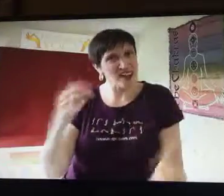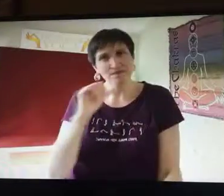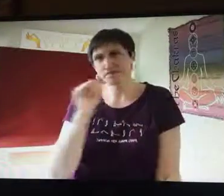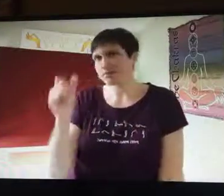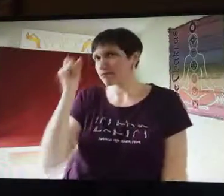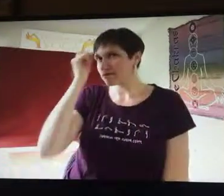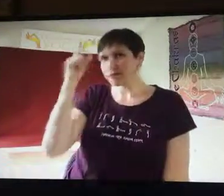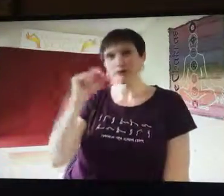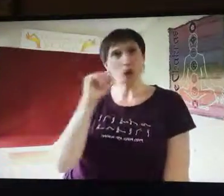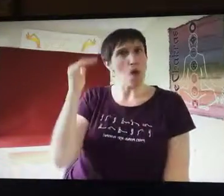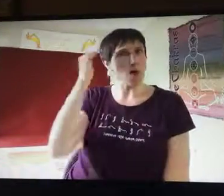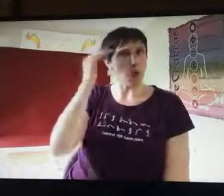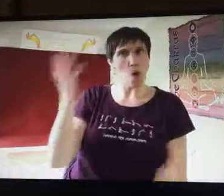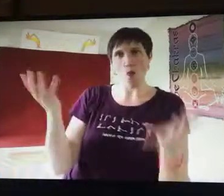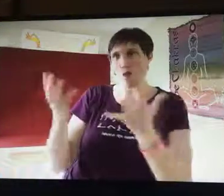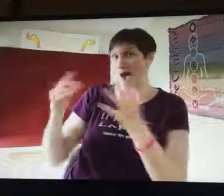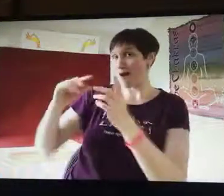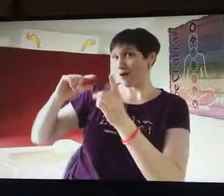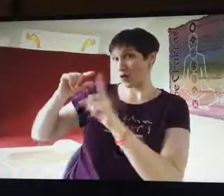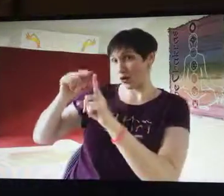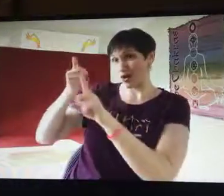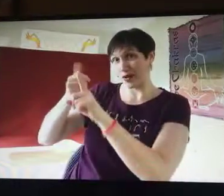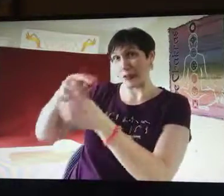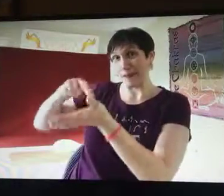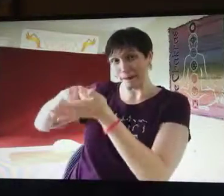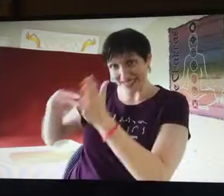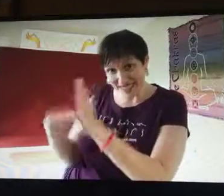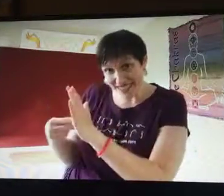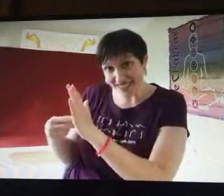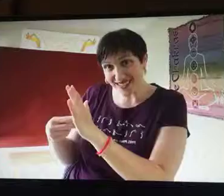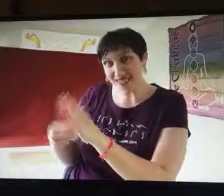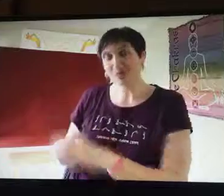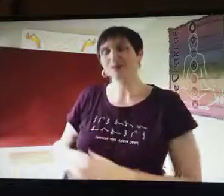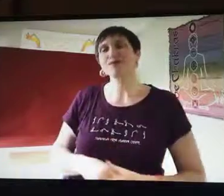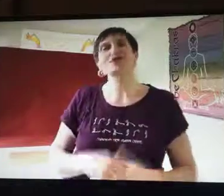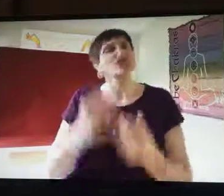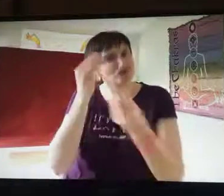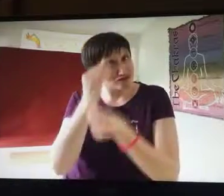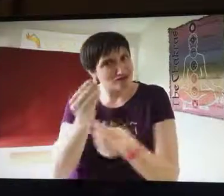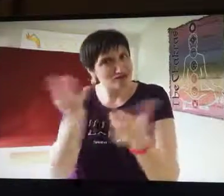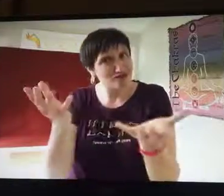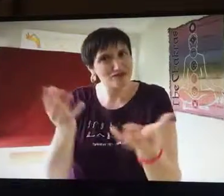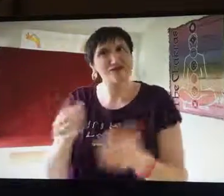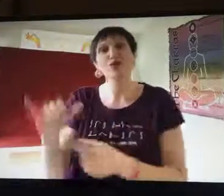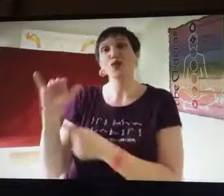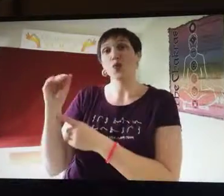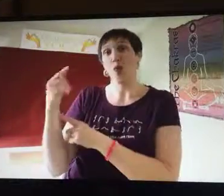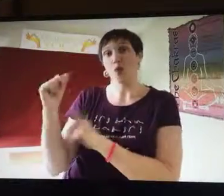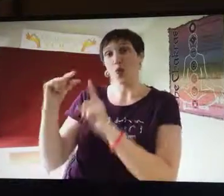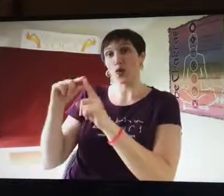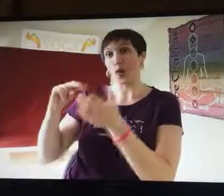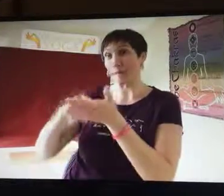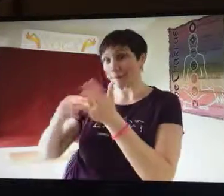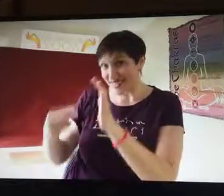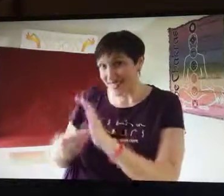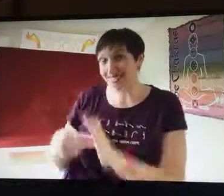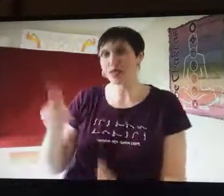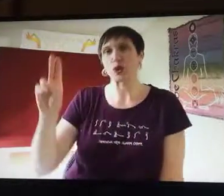So the word yoga, a lot of people don't know what the word yoga means. To let you know, yoga